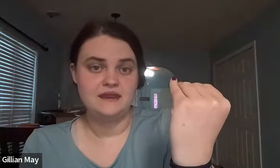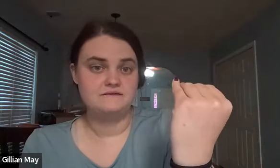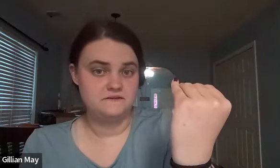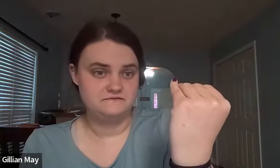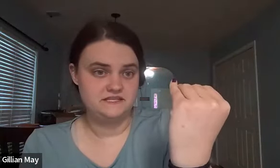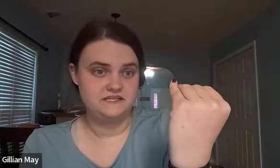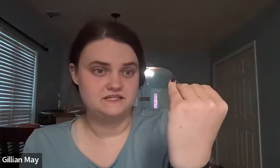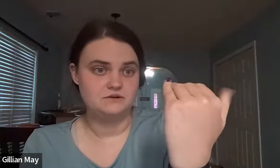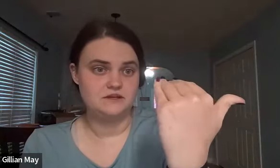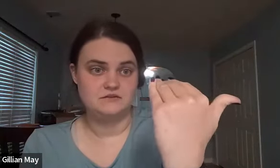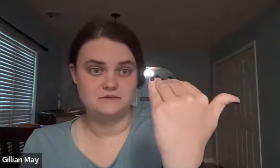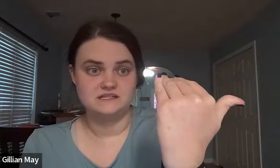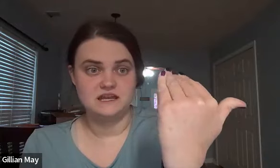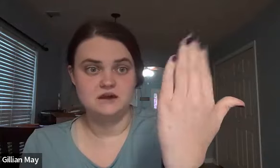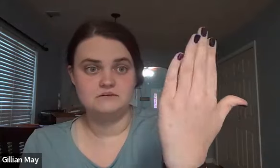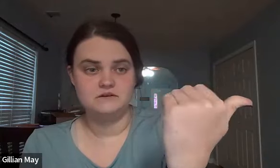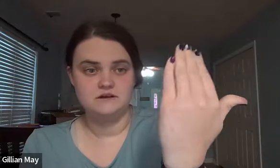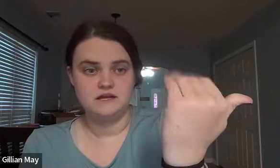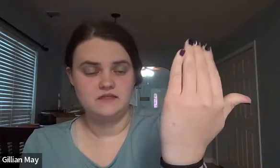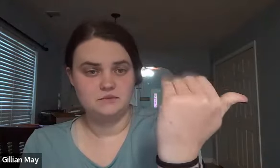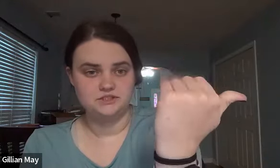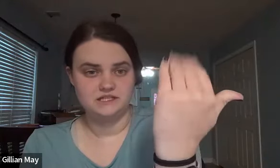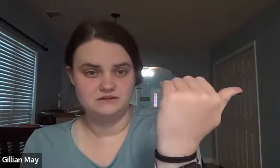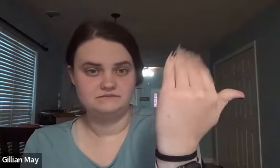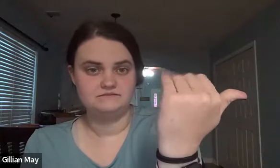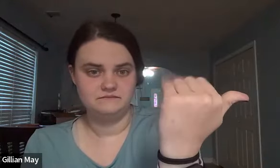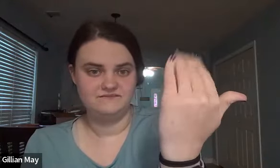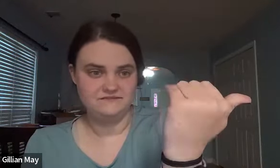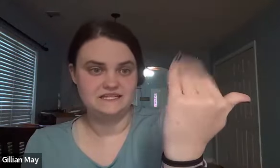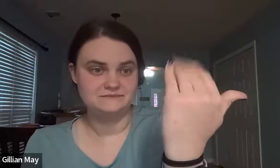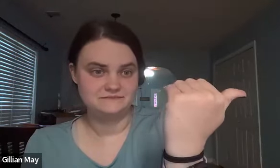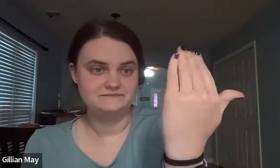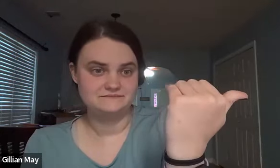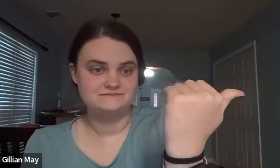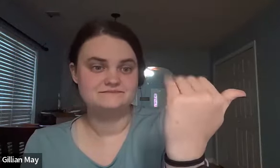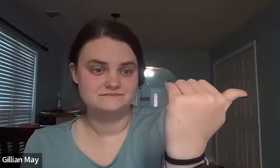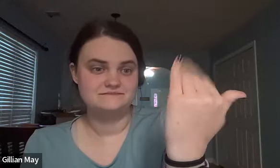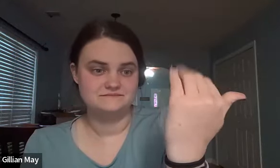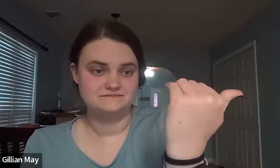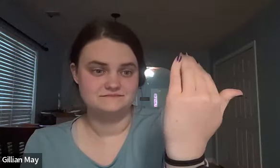Then 15 is going to be your thumb sticking out in that motion again. 15.